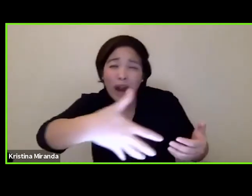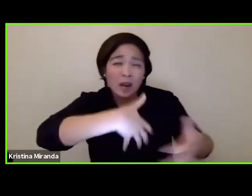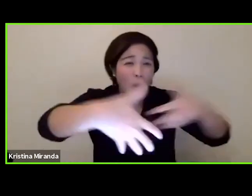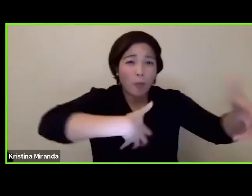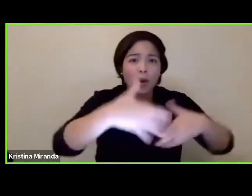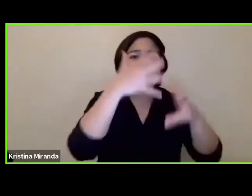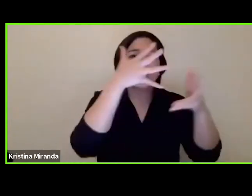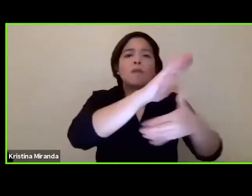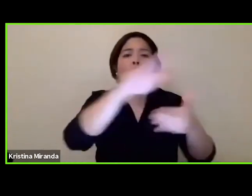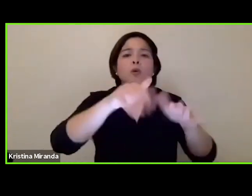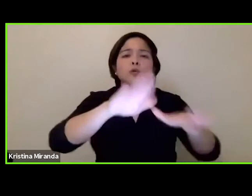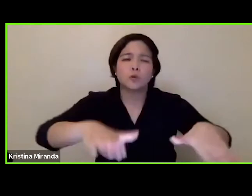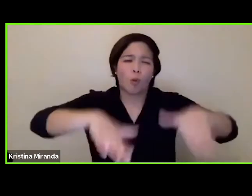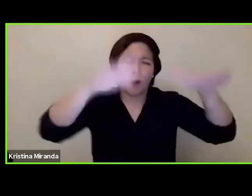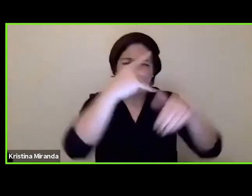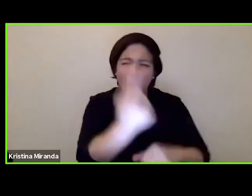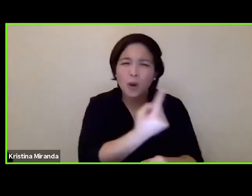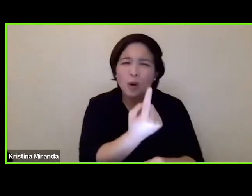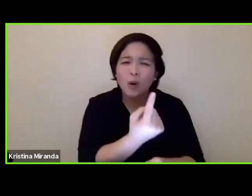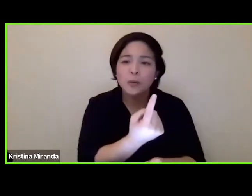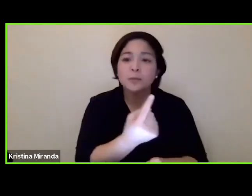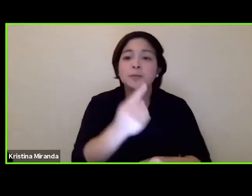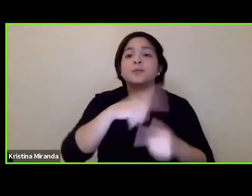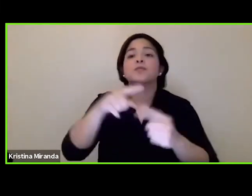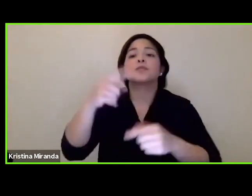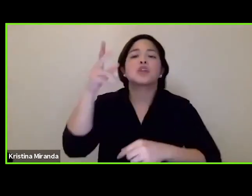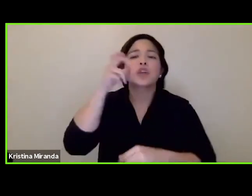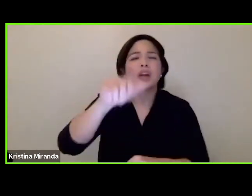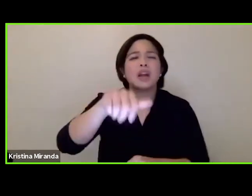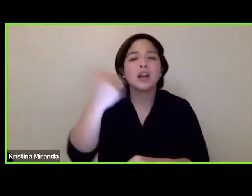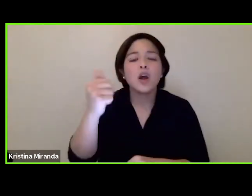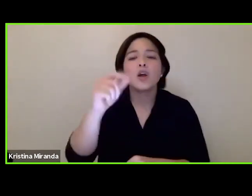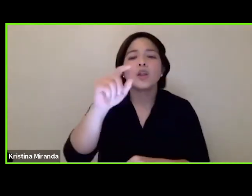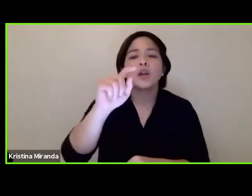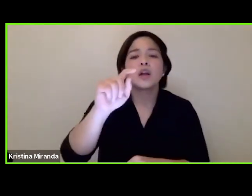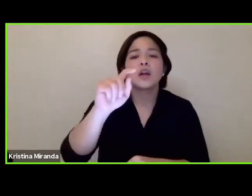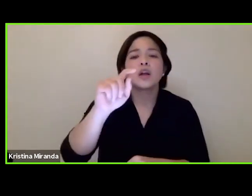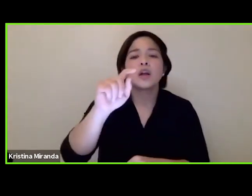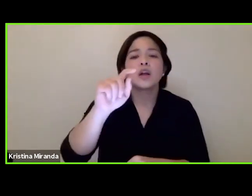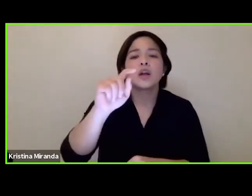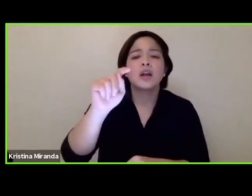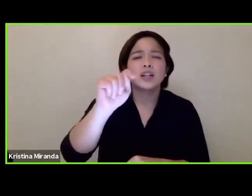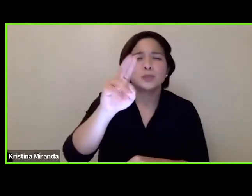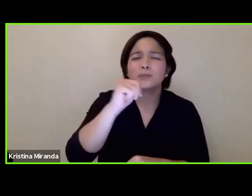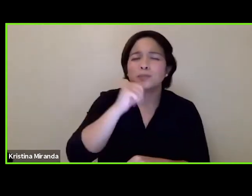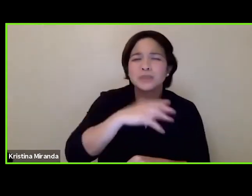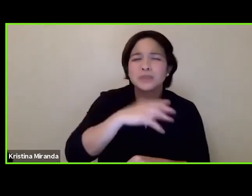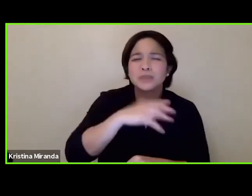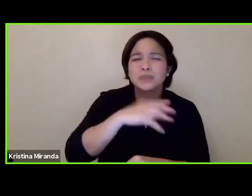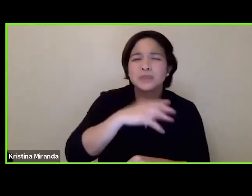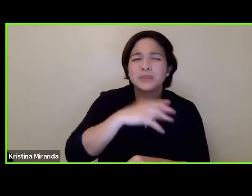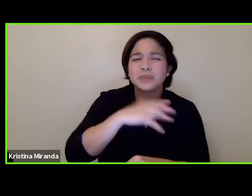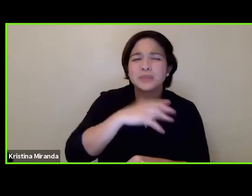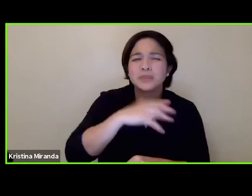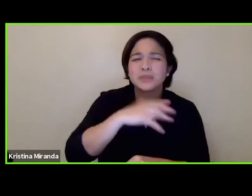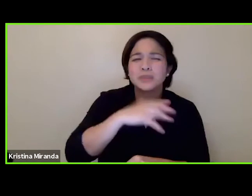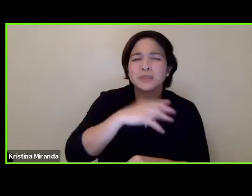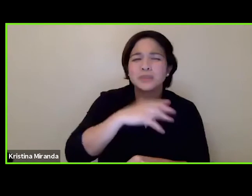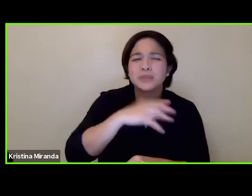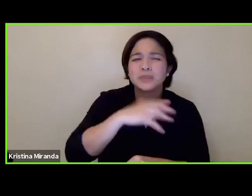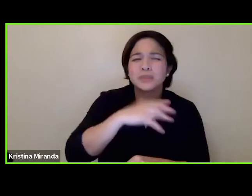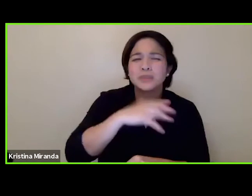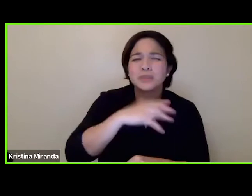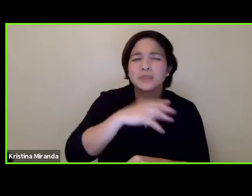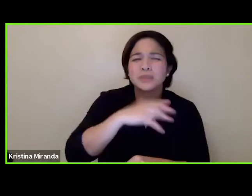squalor. You hear Bishop Henry McNeil Turner of the African Methodist Episcopal Church speaking with disdain over